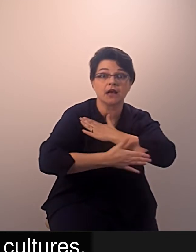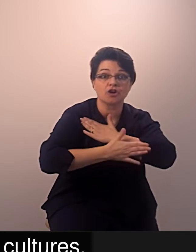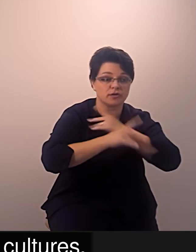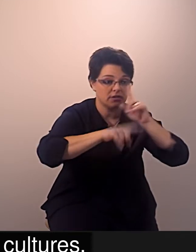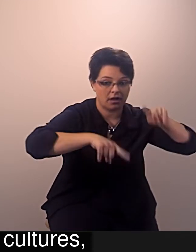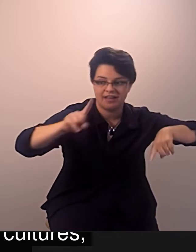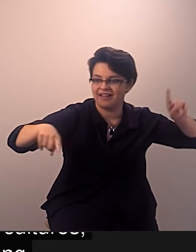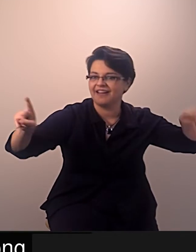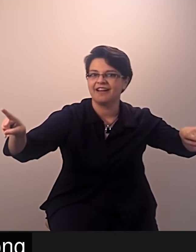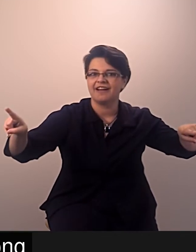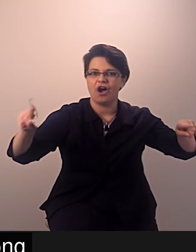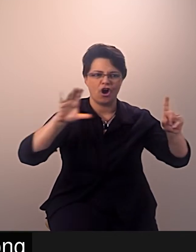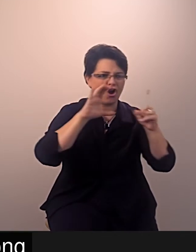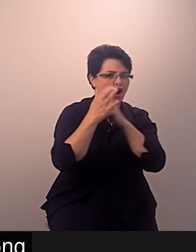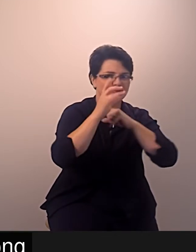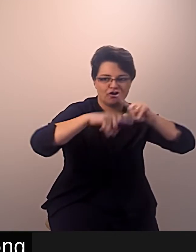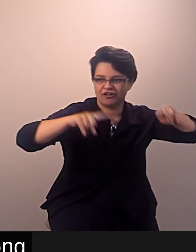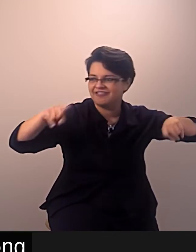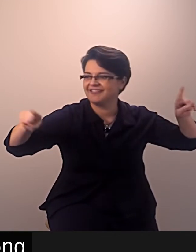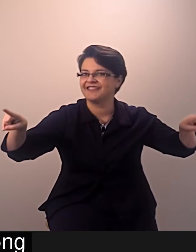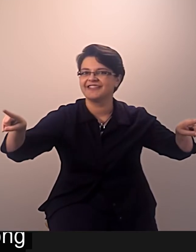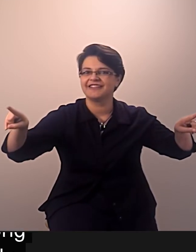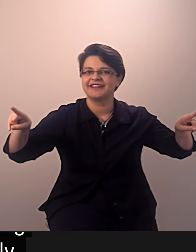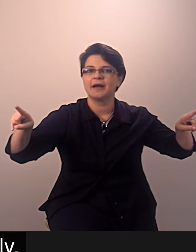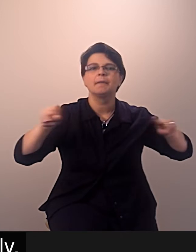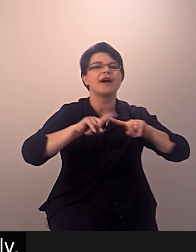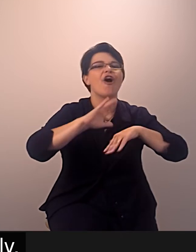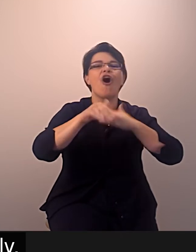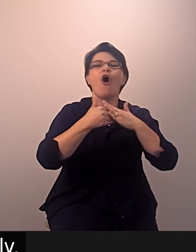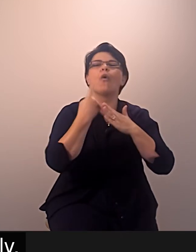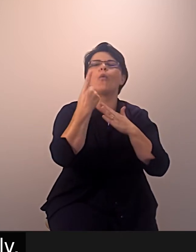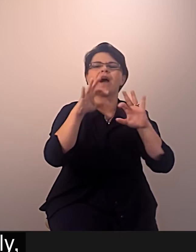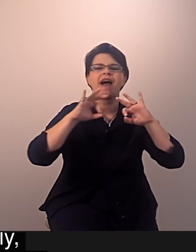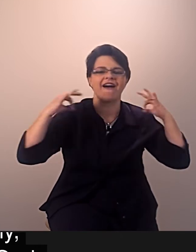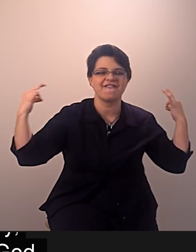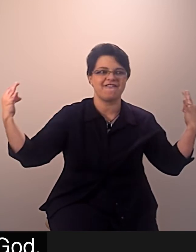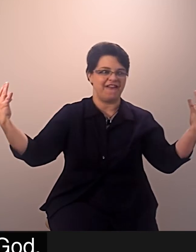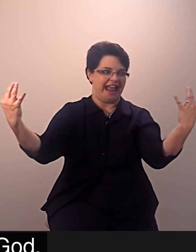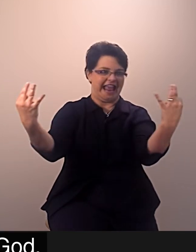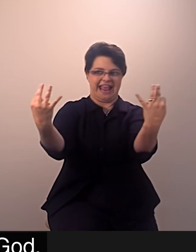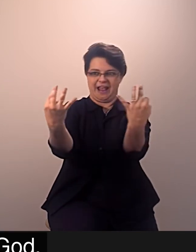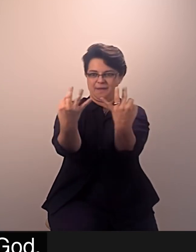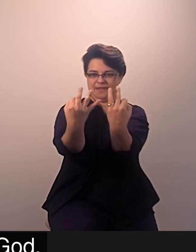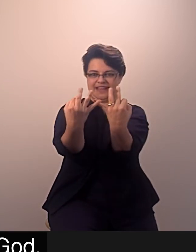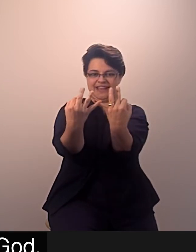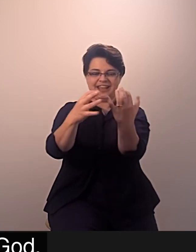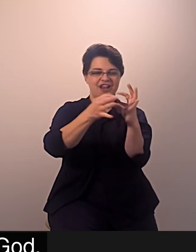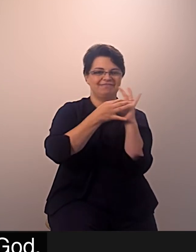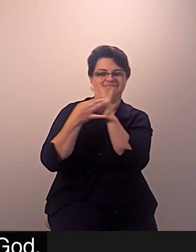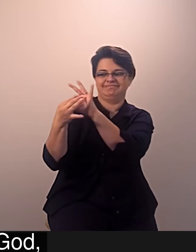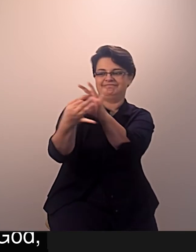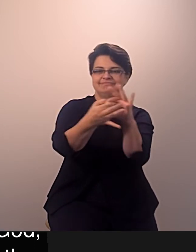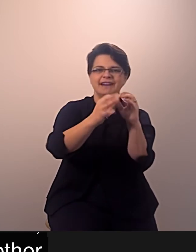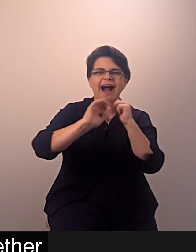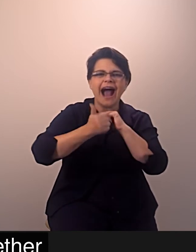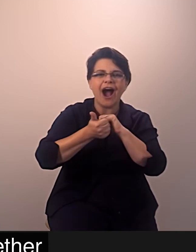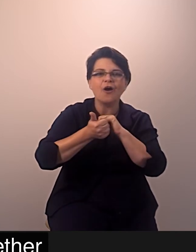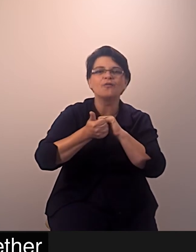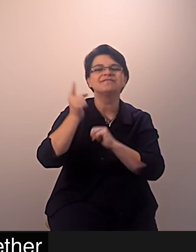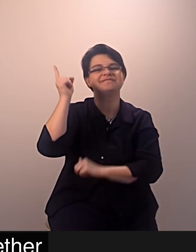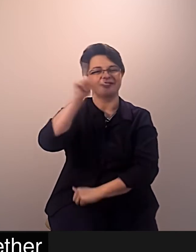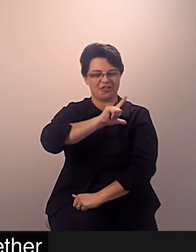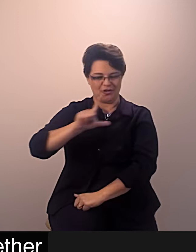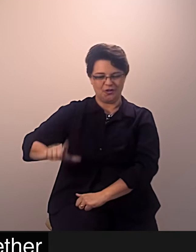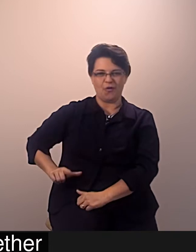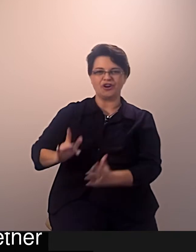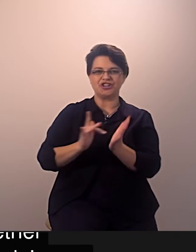to one family, the family of God, all united together because of the Lord Jesus. They